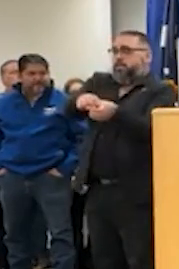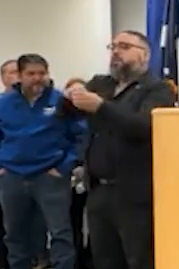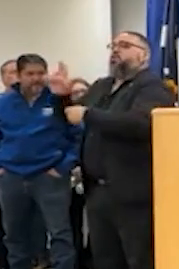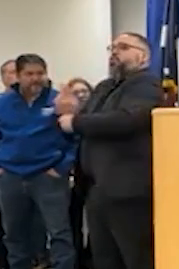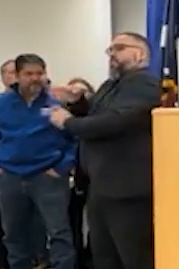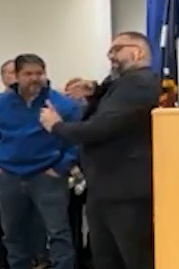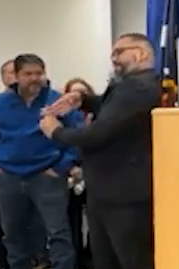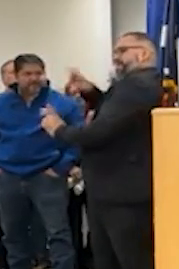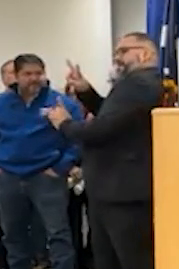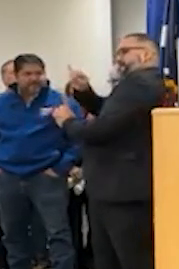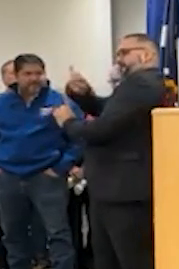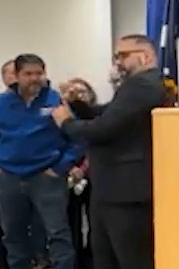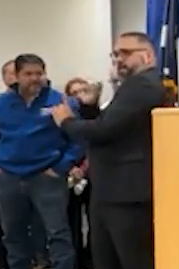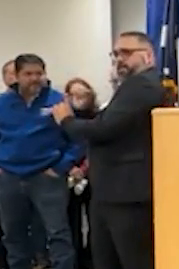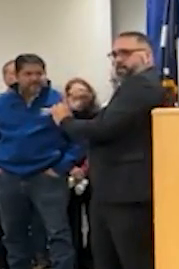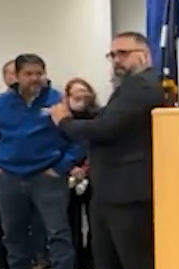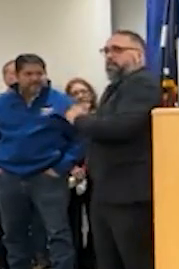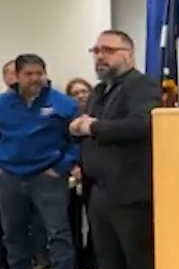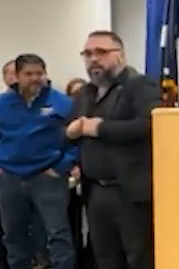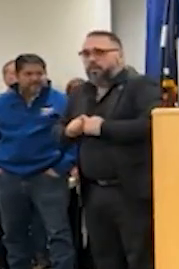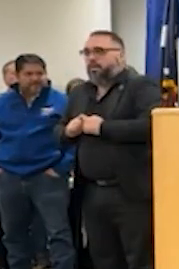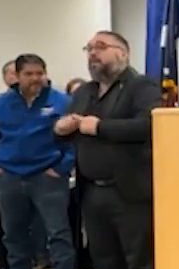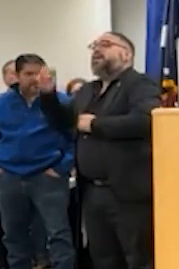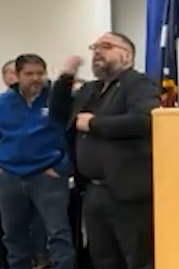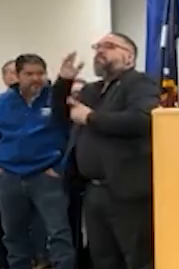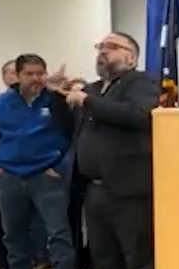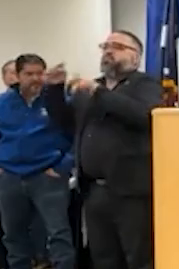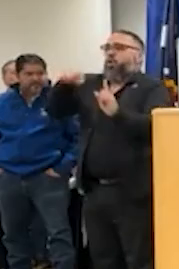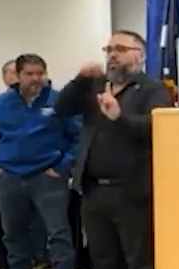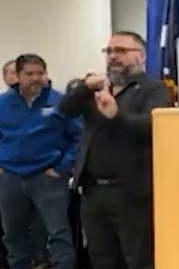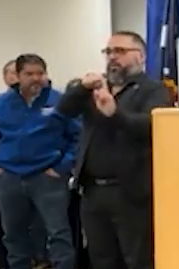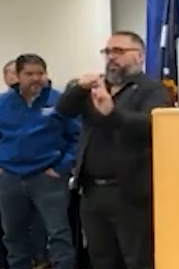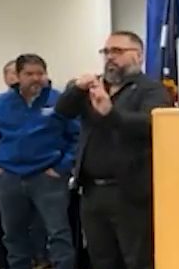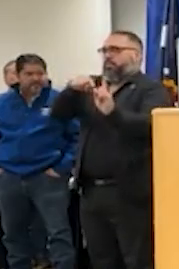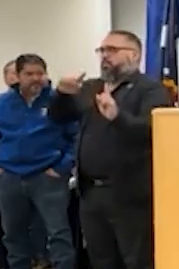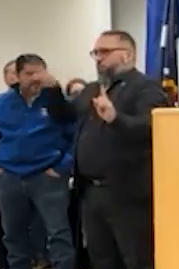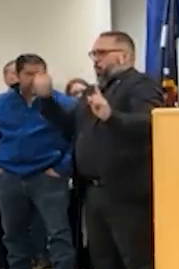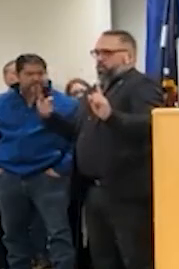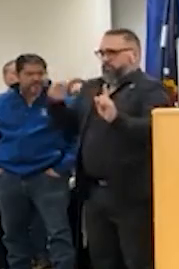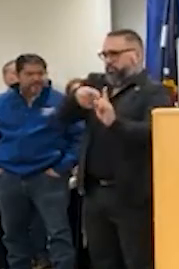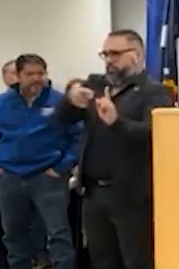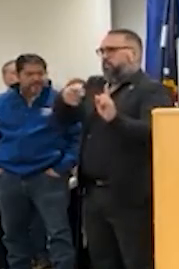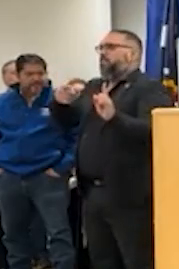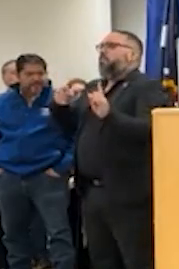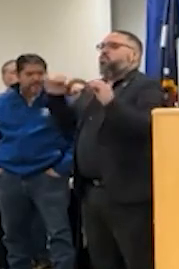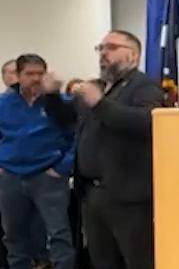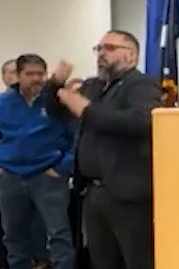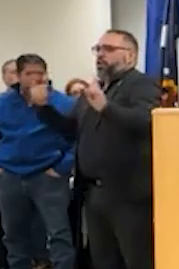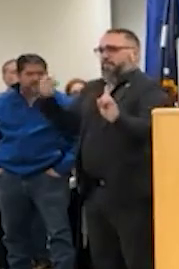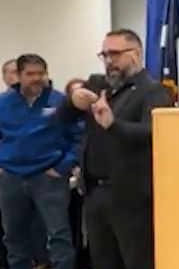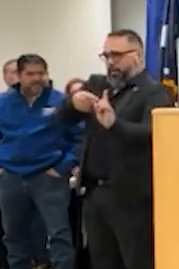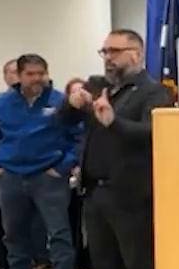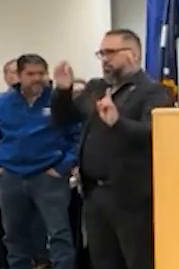via if you are going to a resilience hub or to one of the centers, right? Just to clarify, that is who the fare free applies